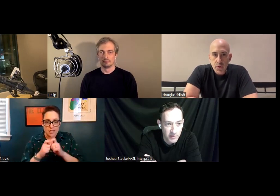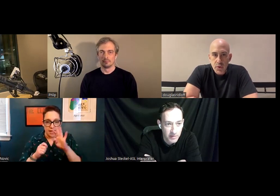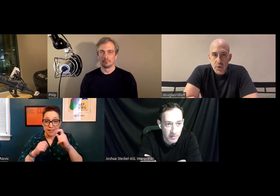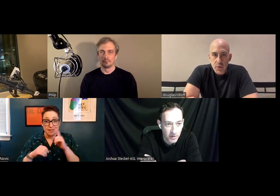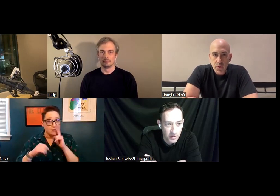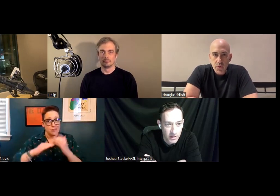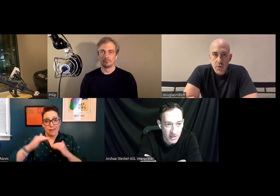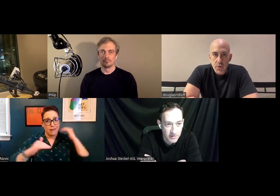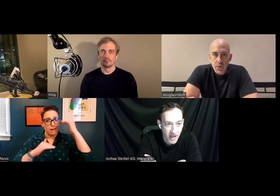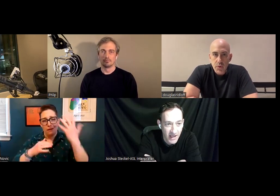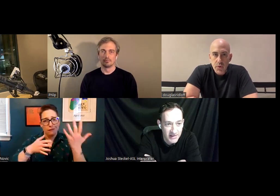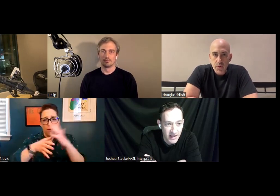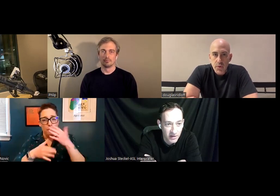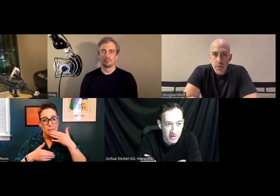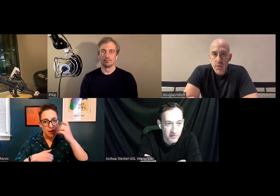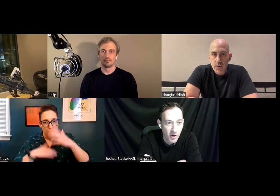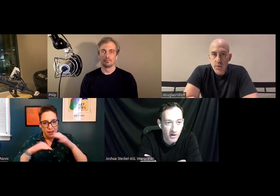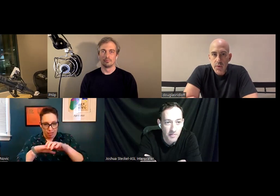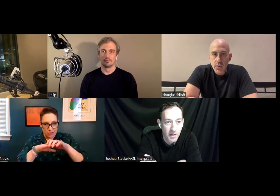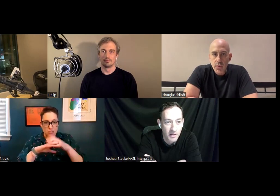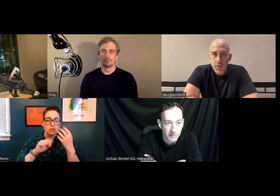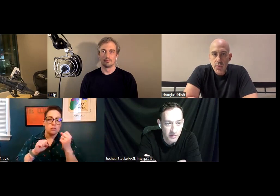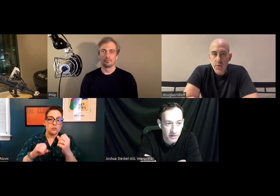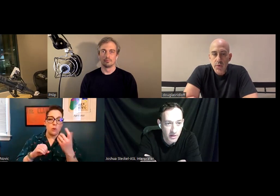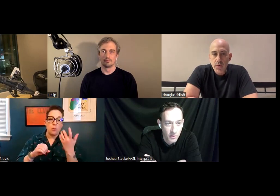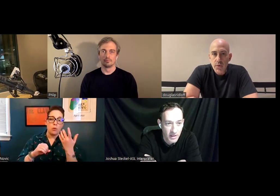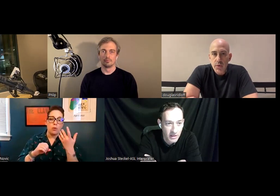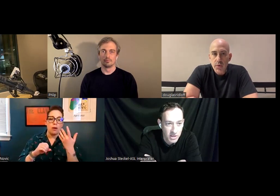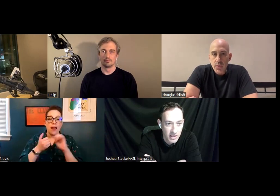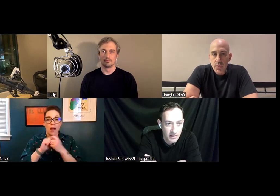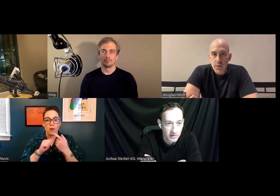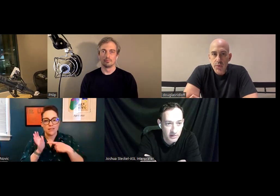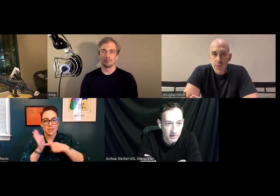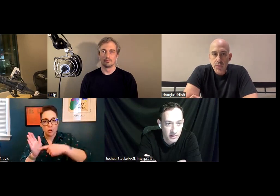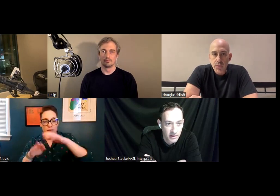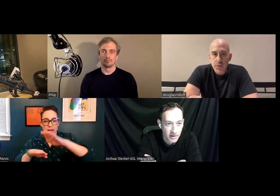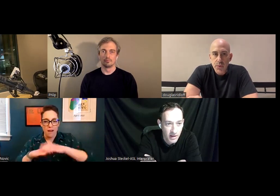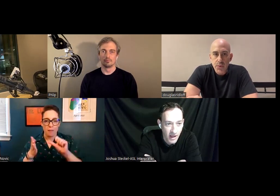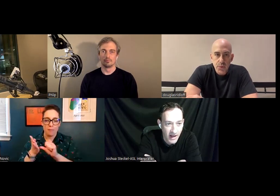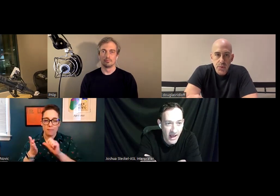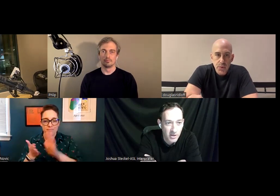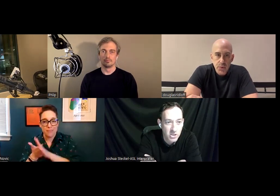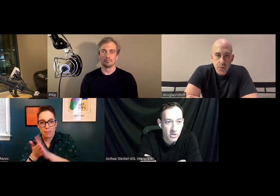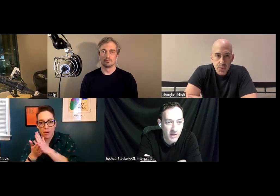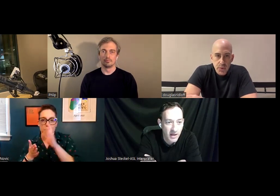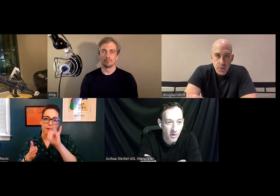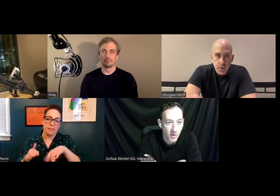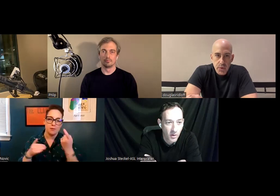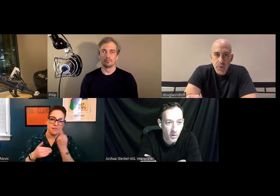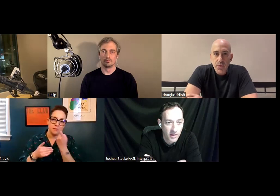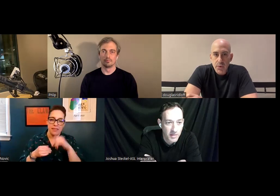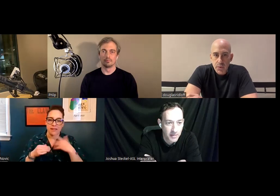for deaf people, ASL is far and above what English can do, and how to show